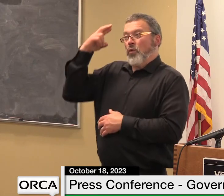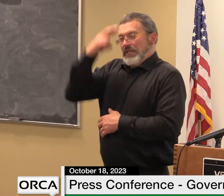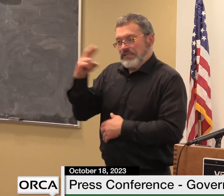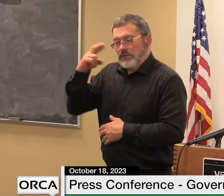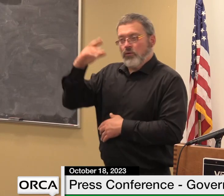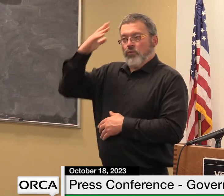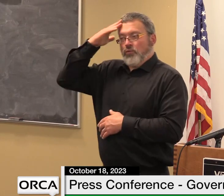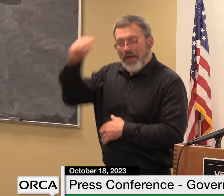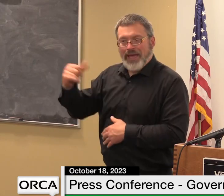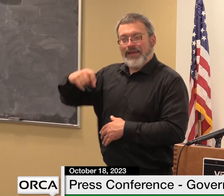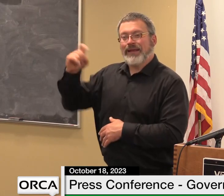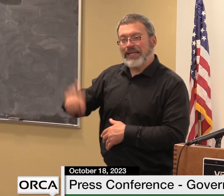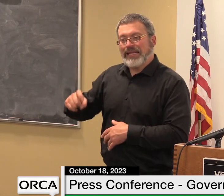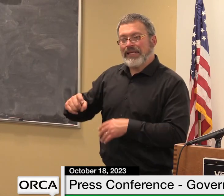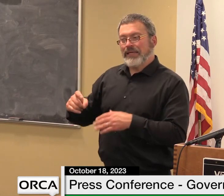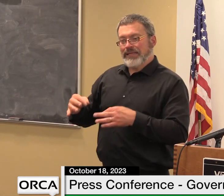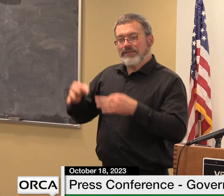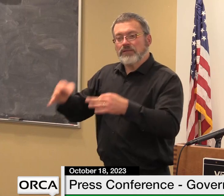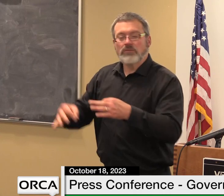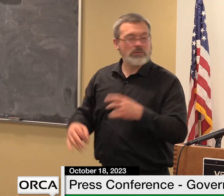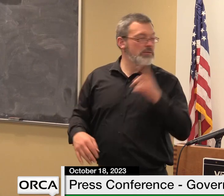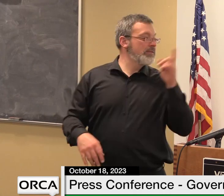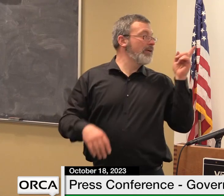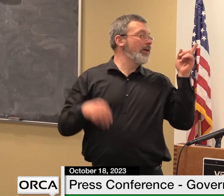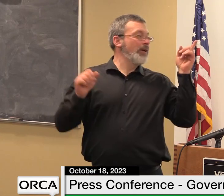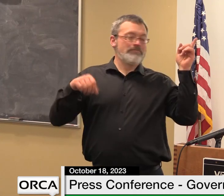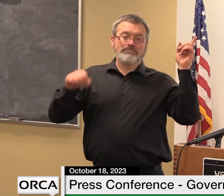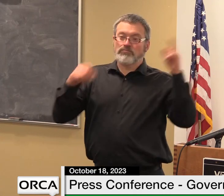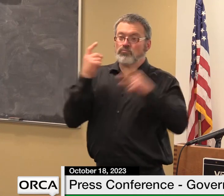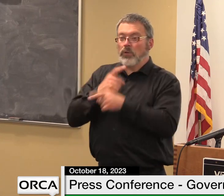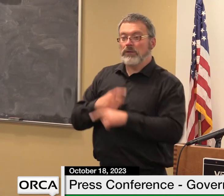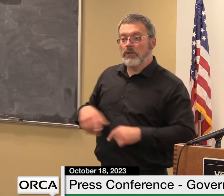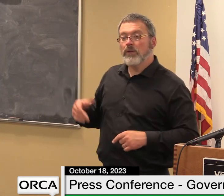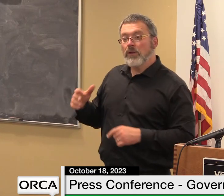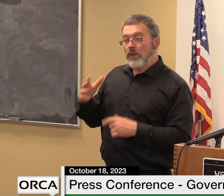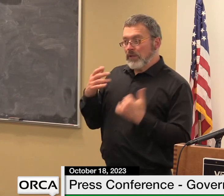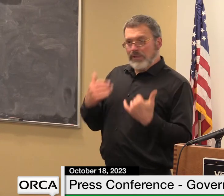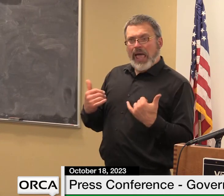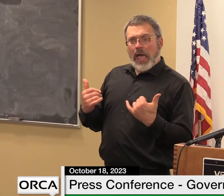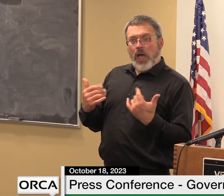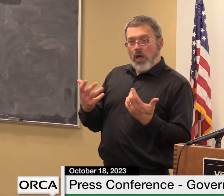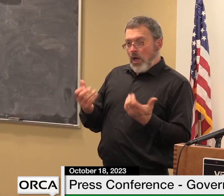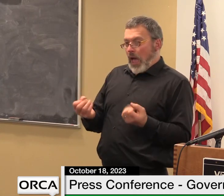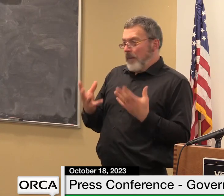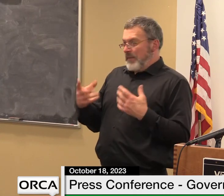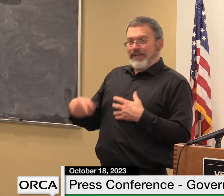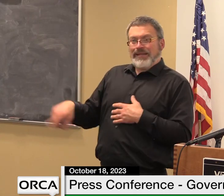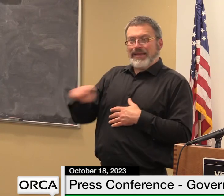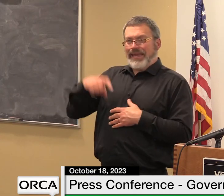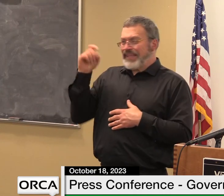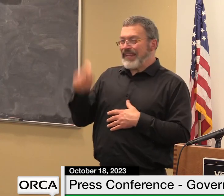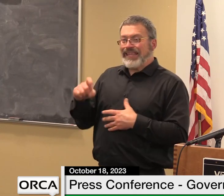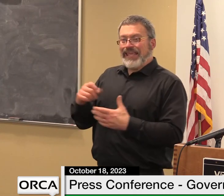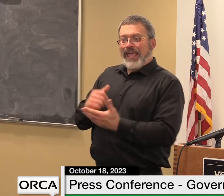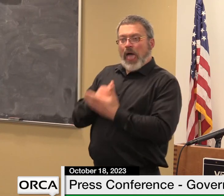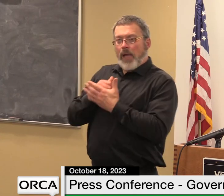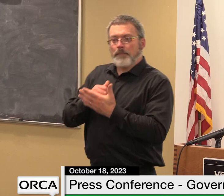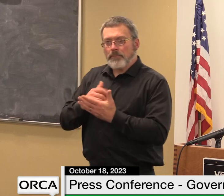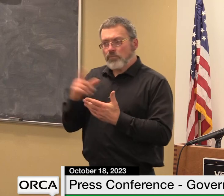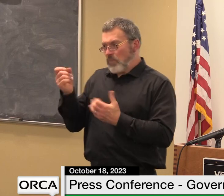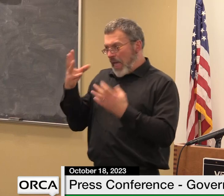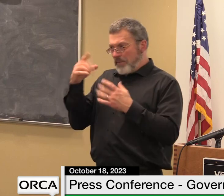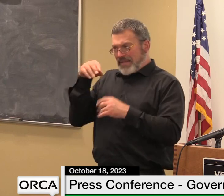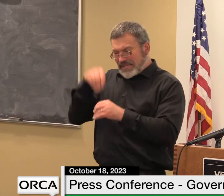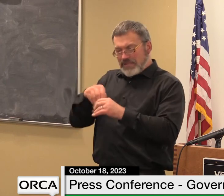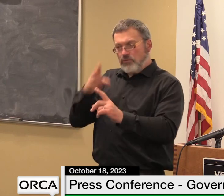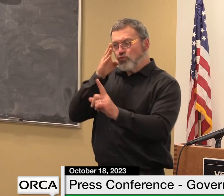this point in time, I don't even know for sure how many will be in that housing program to even start